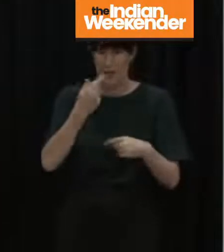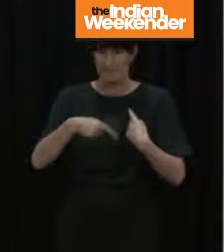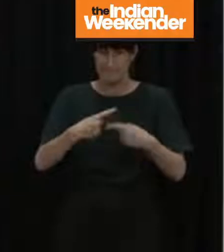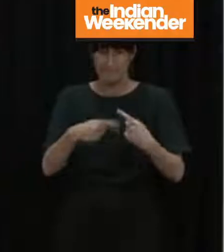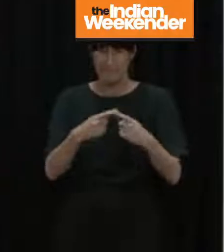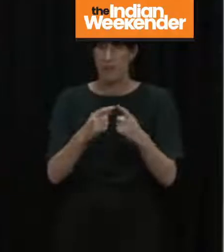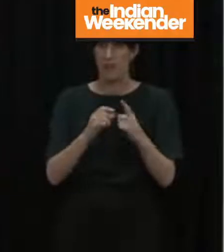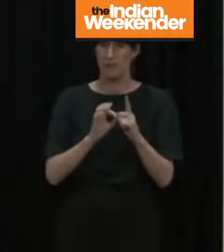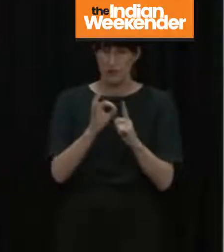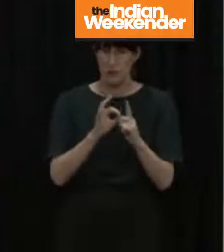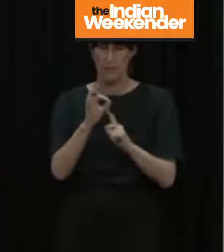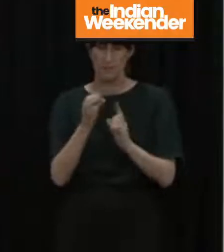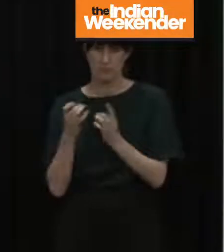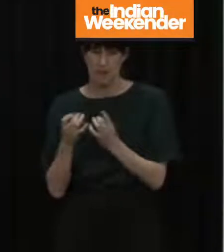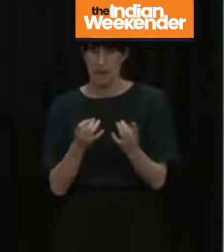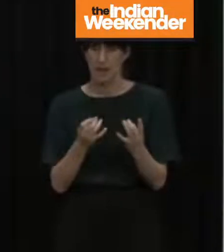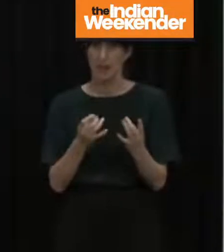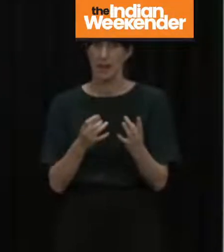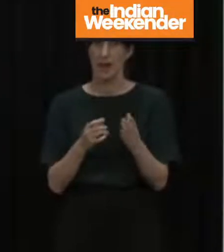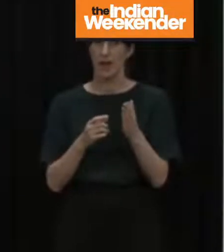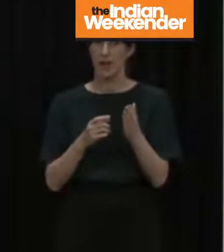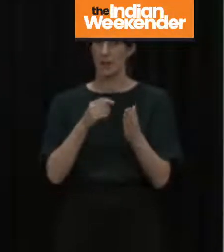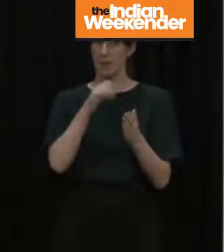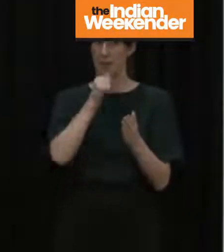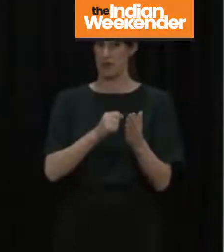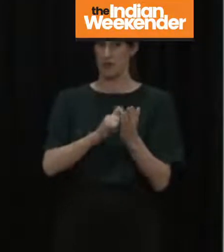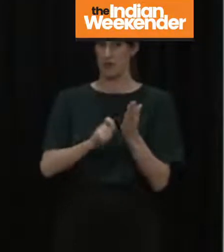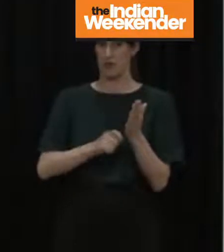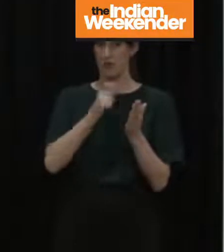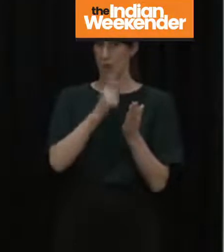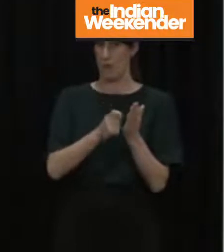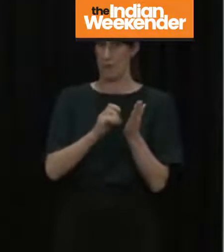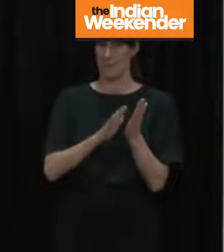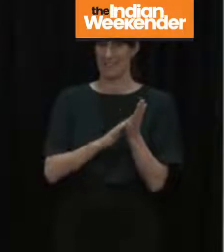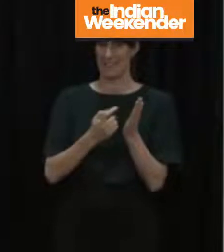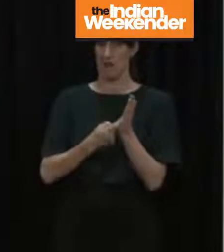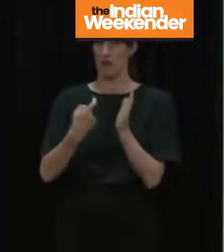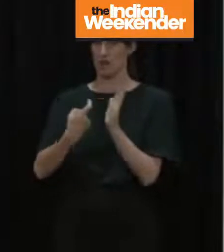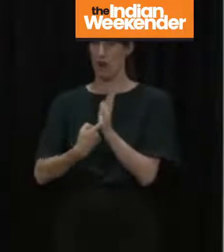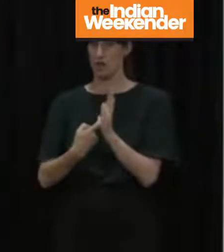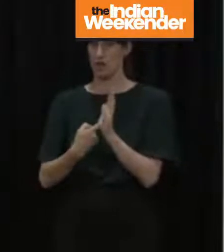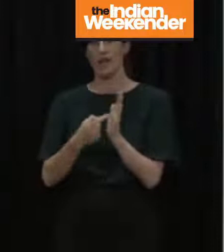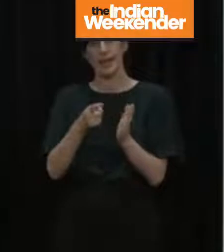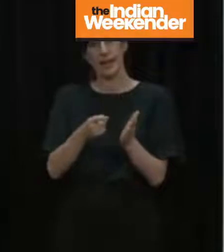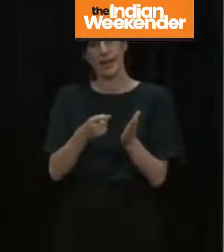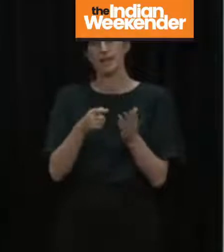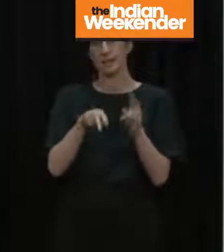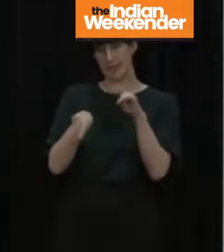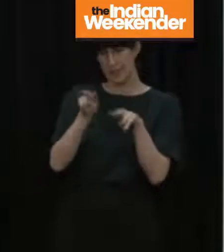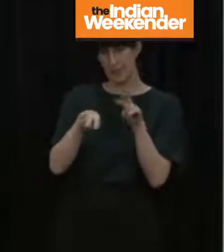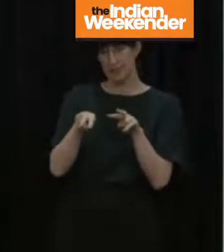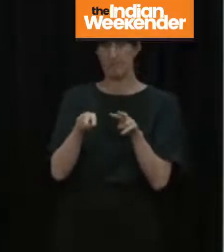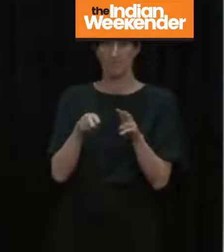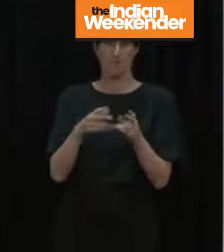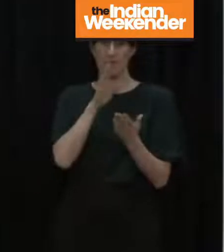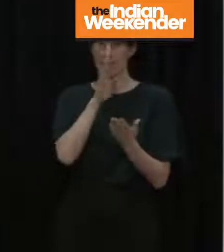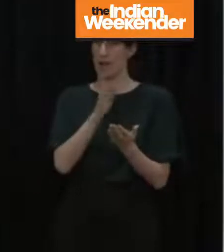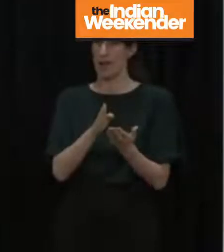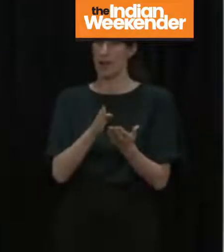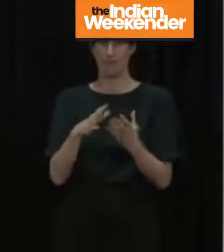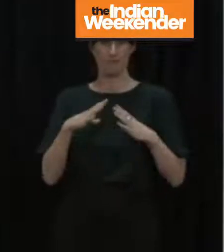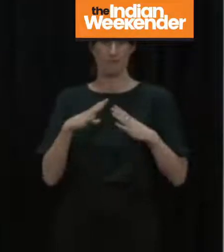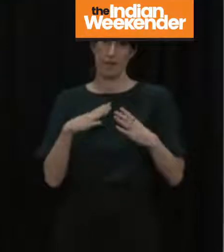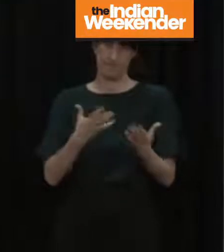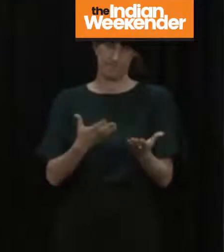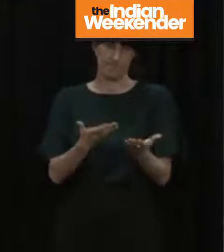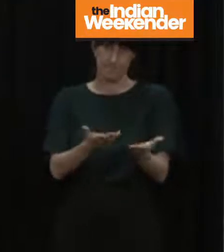preparation. Mr. Roche's job is to present us with his free and frank assessment. He's done that, and what I would note is that we